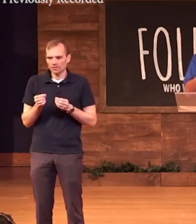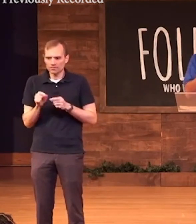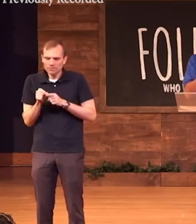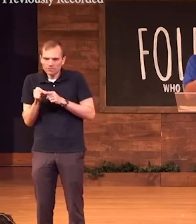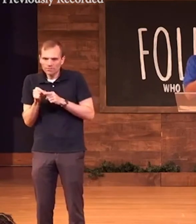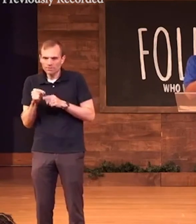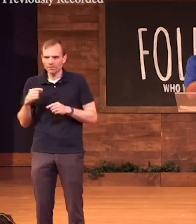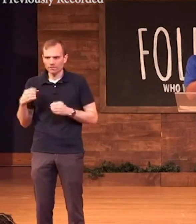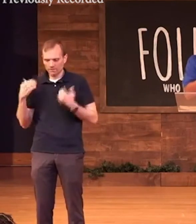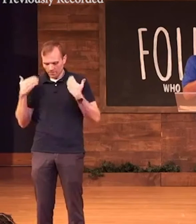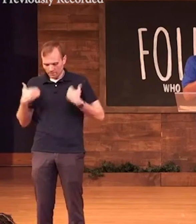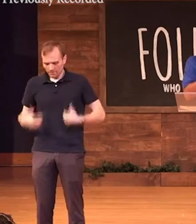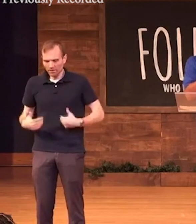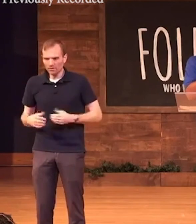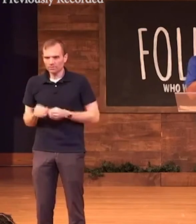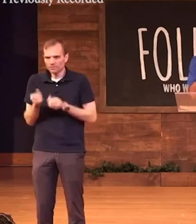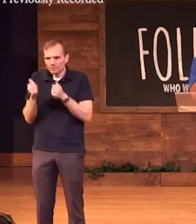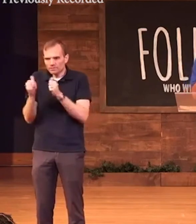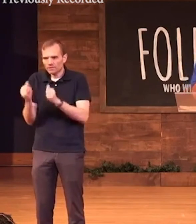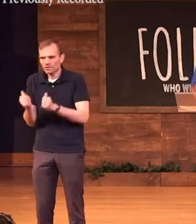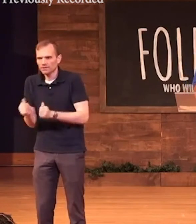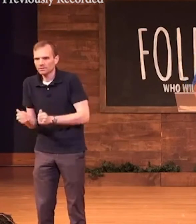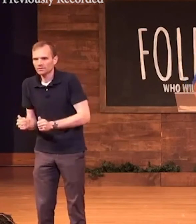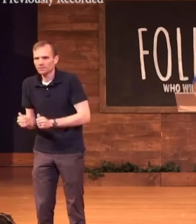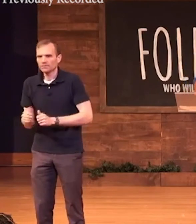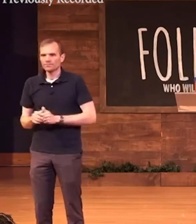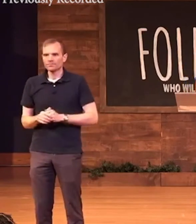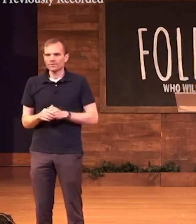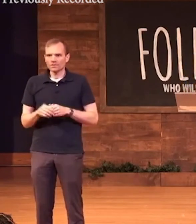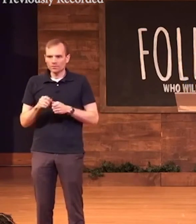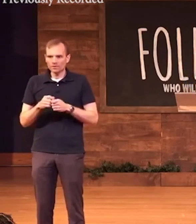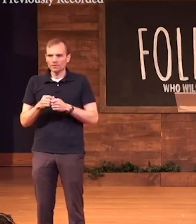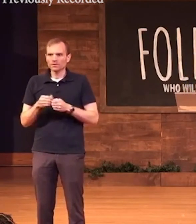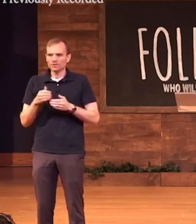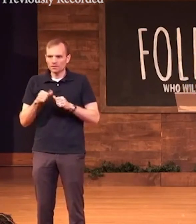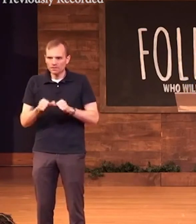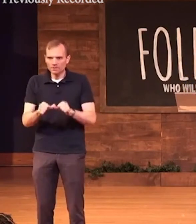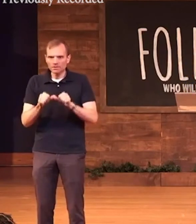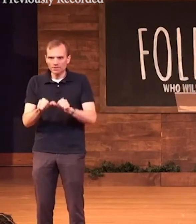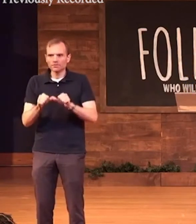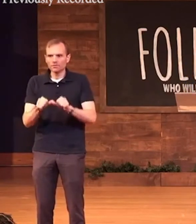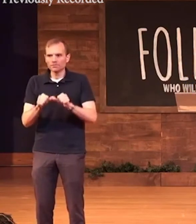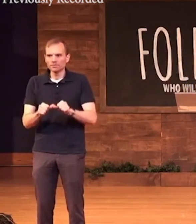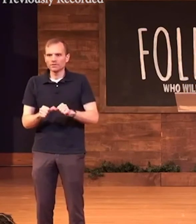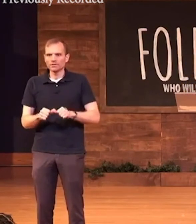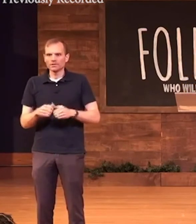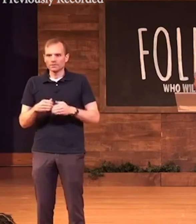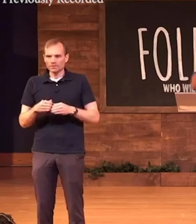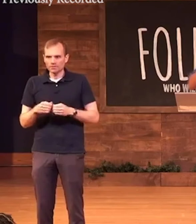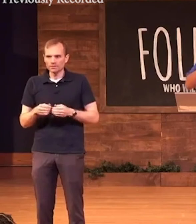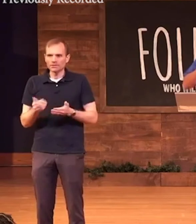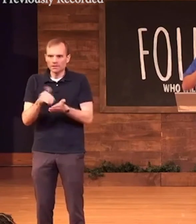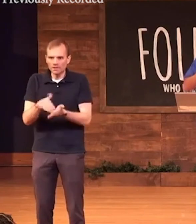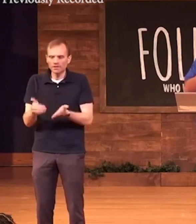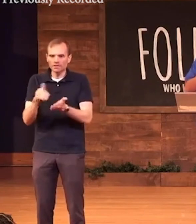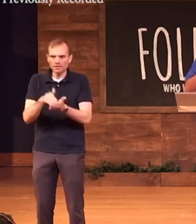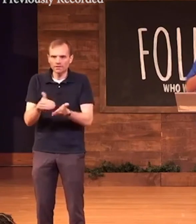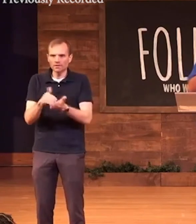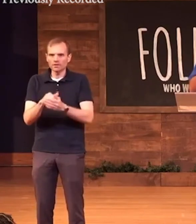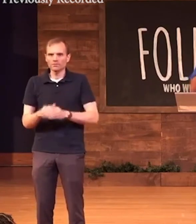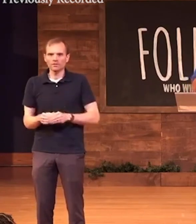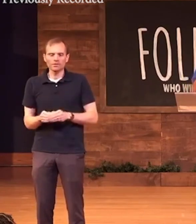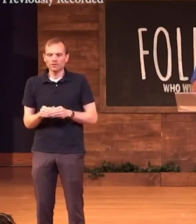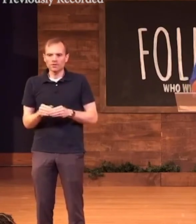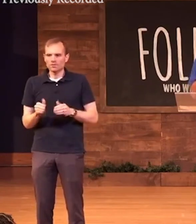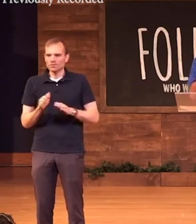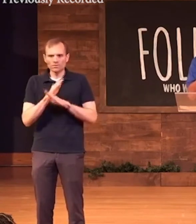And if we keep doing this, and if we keep going on, we don't just let it end at Sunday, if we don't just let it end